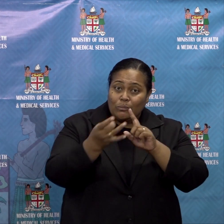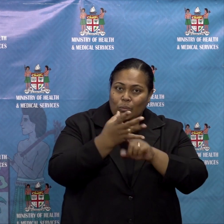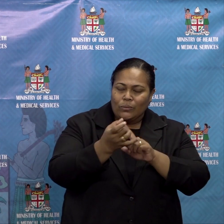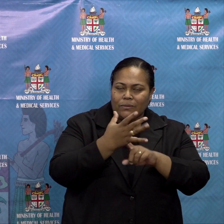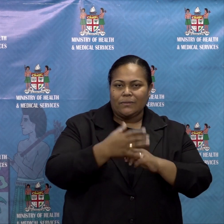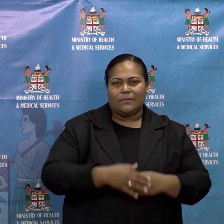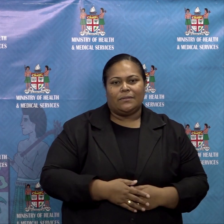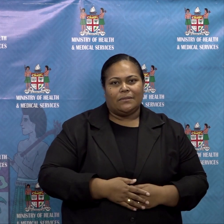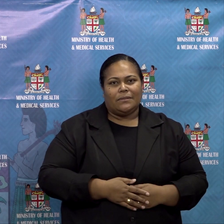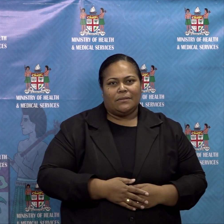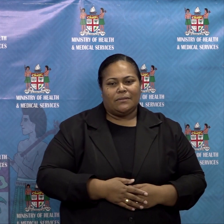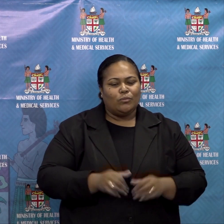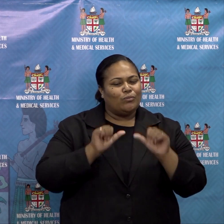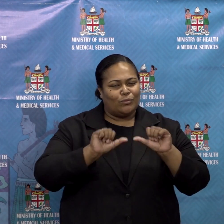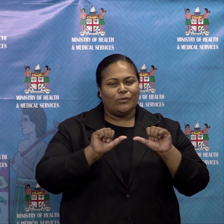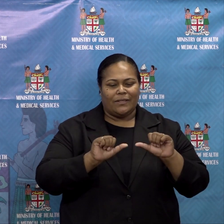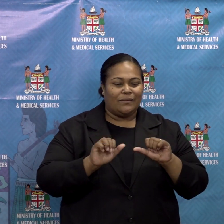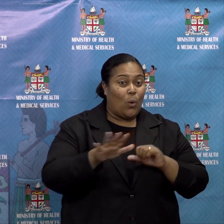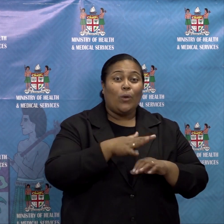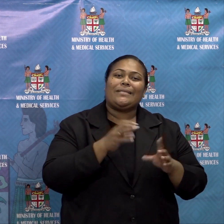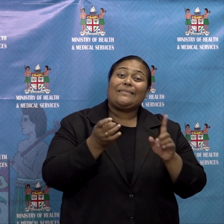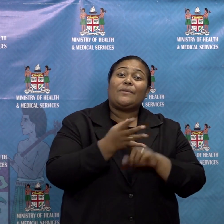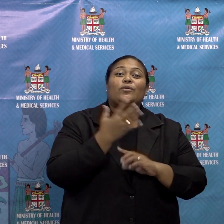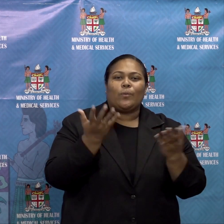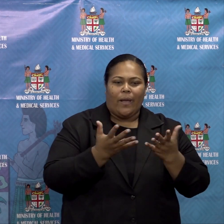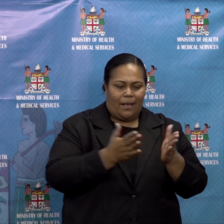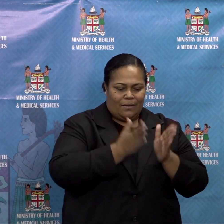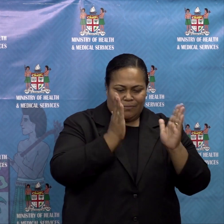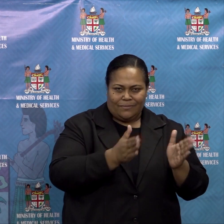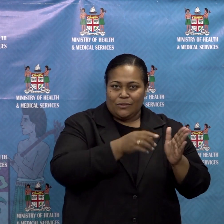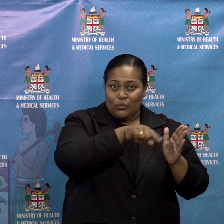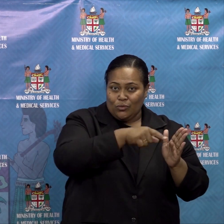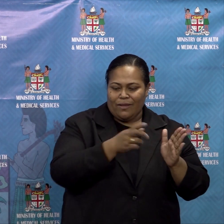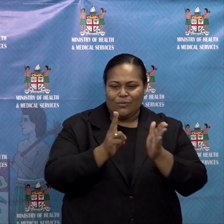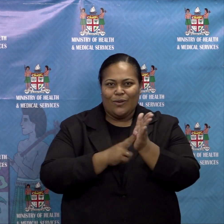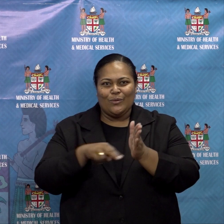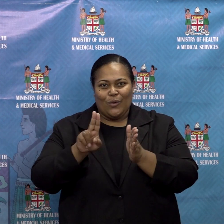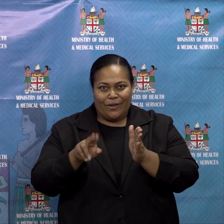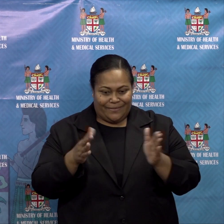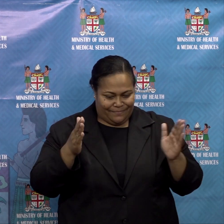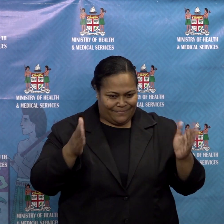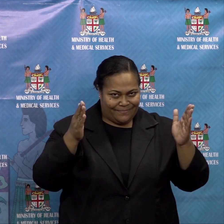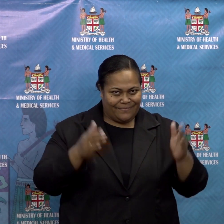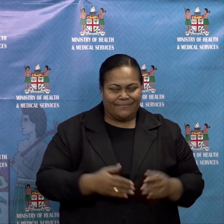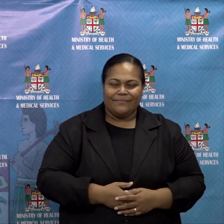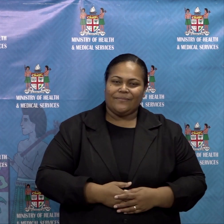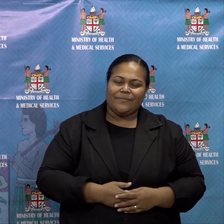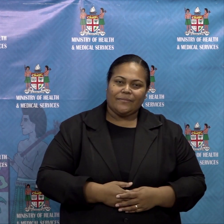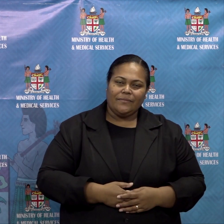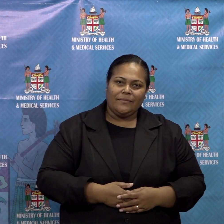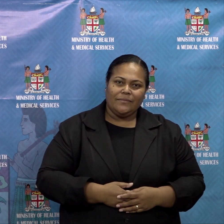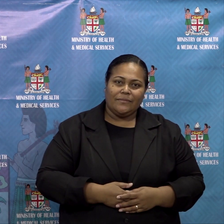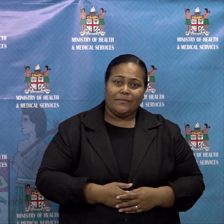particular for containment areas. To conclude, as stated earlier